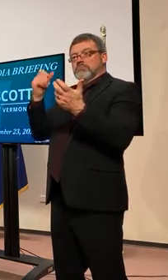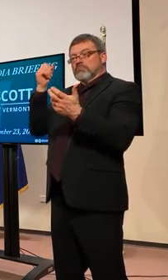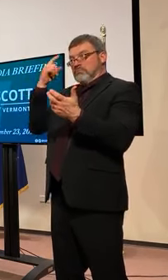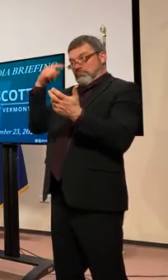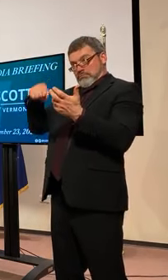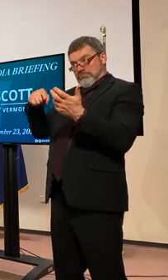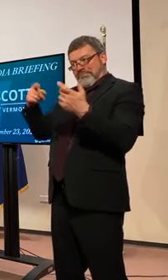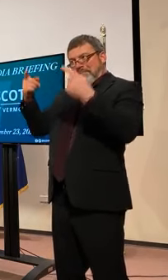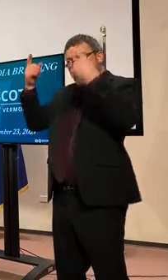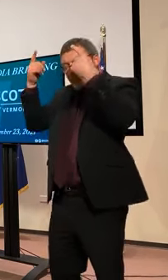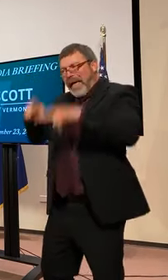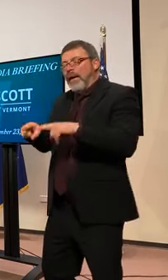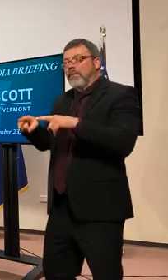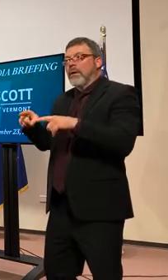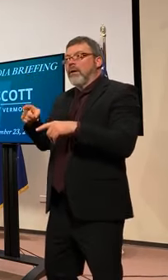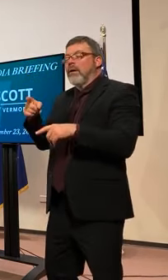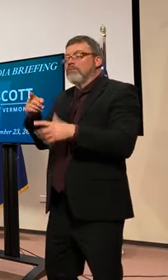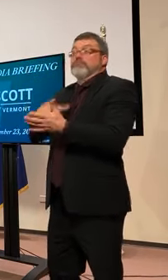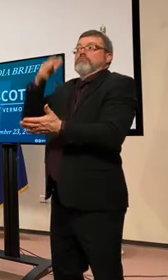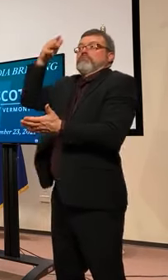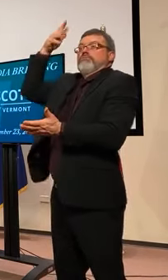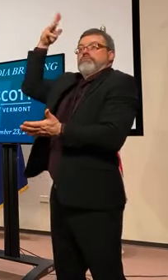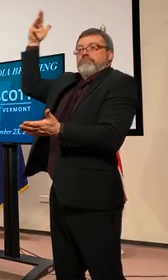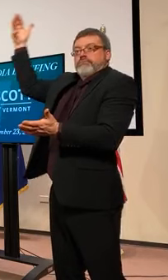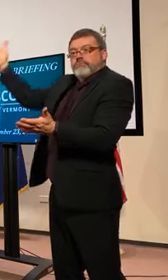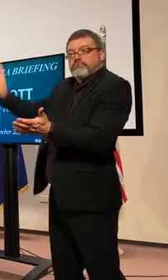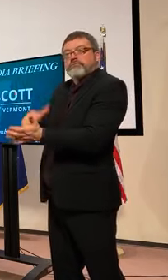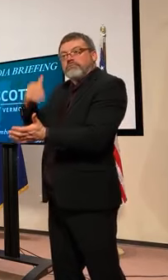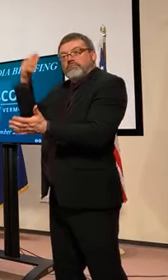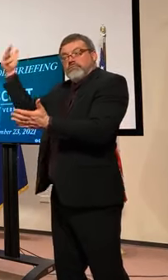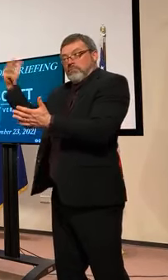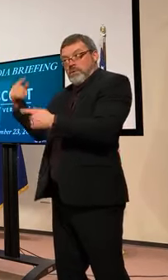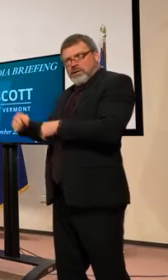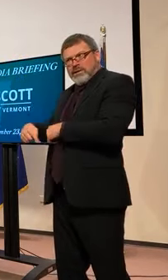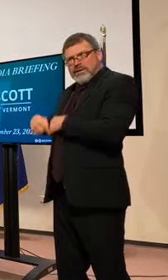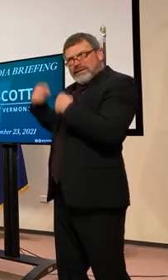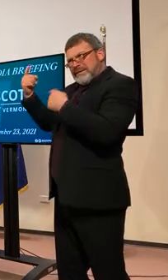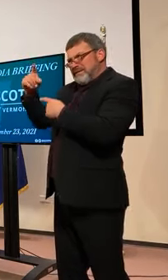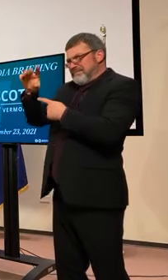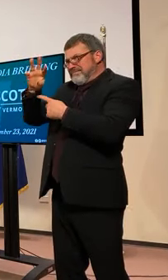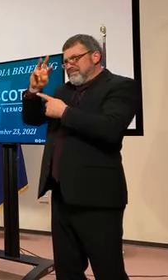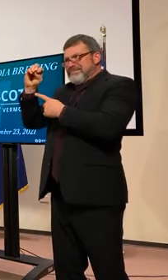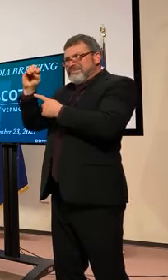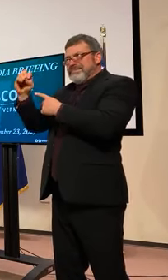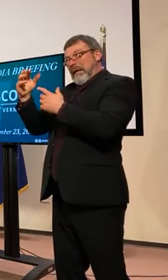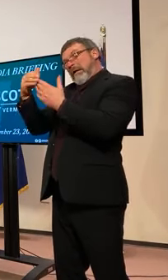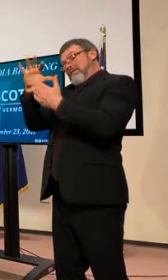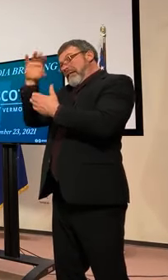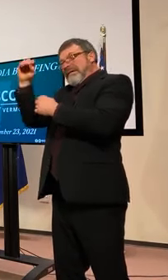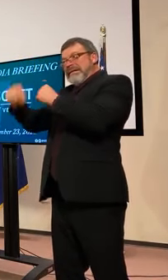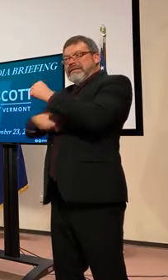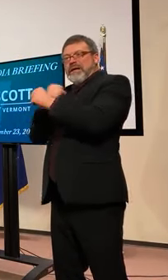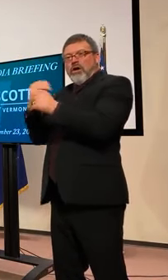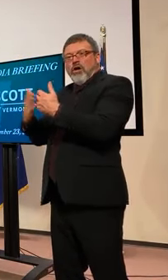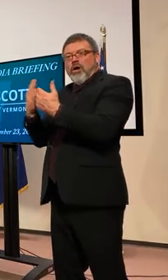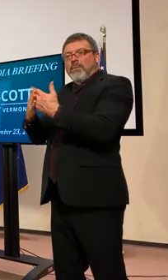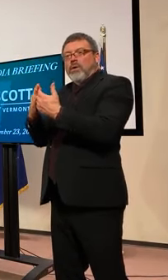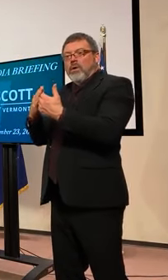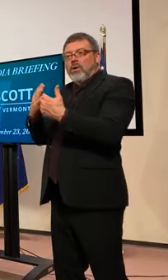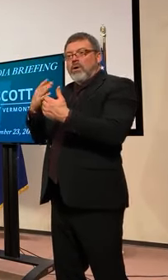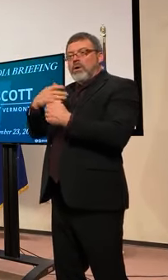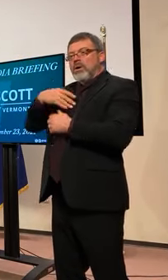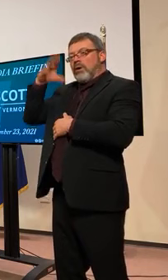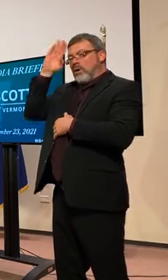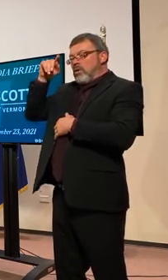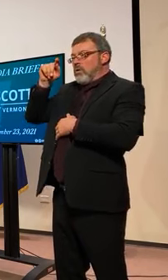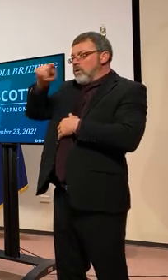after 46 years. And so I wouldn't be surprised to see, I know there'll be a Republican candidate.